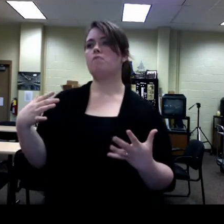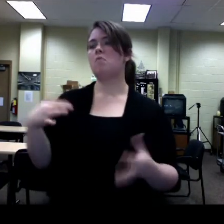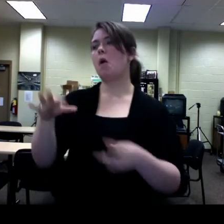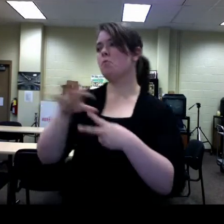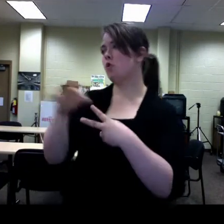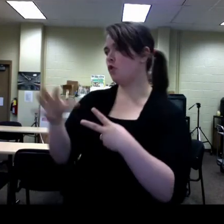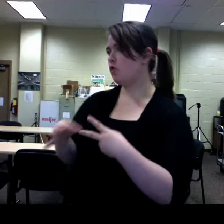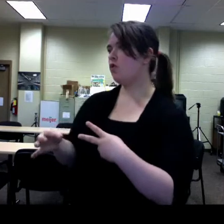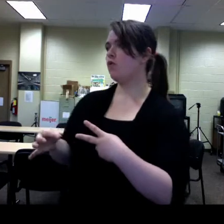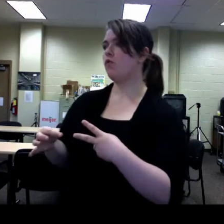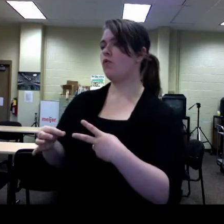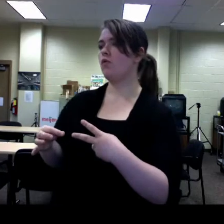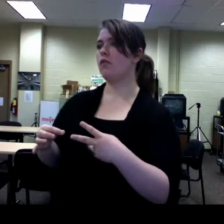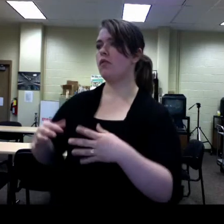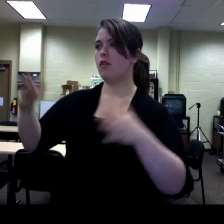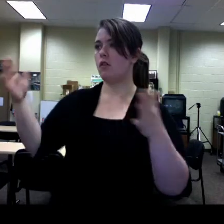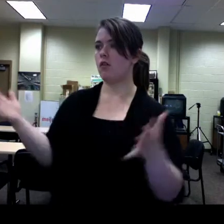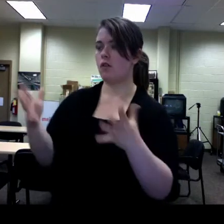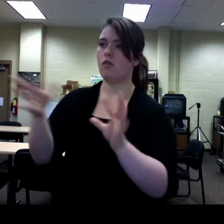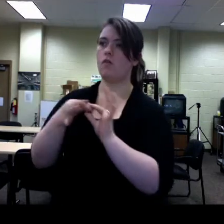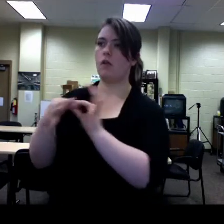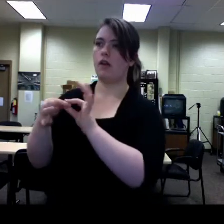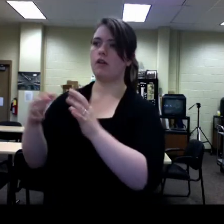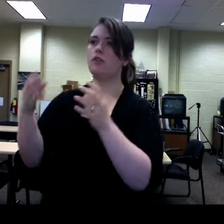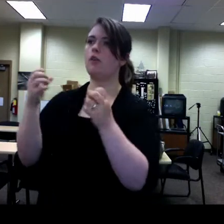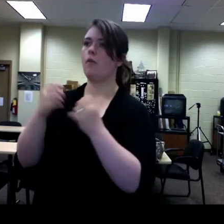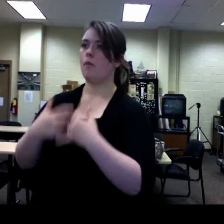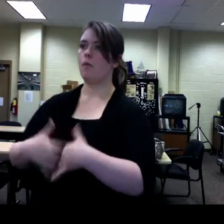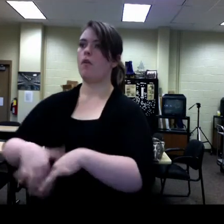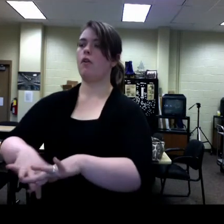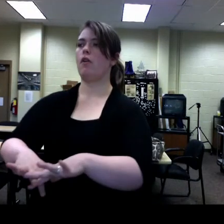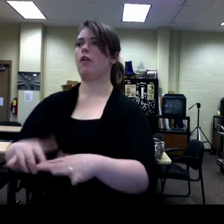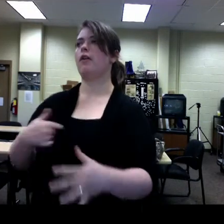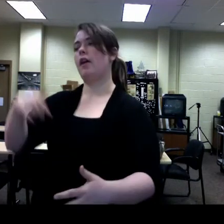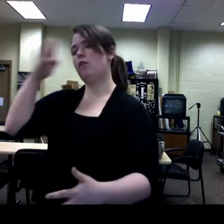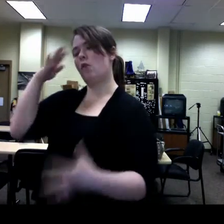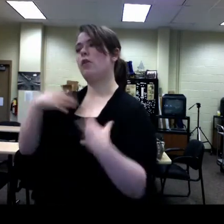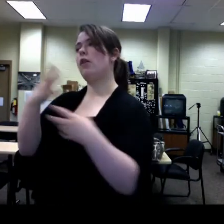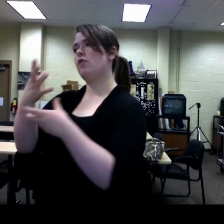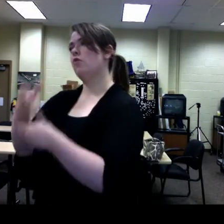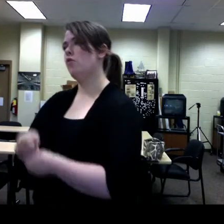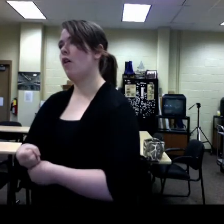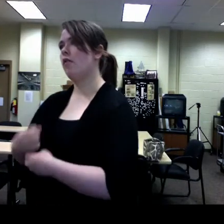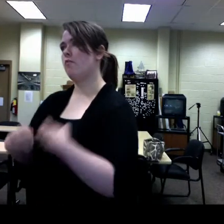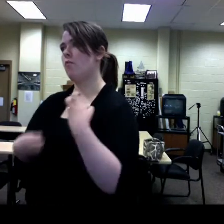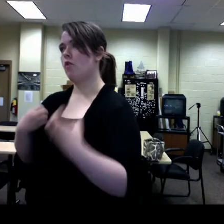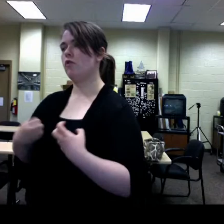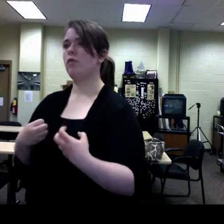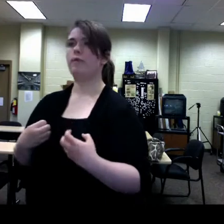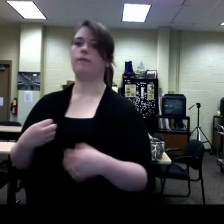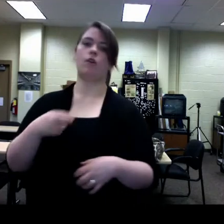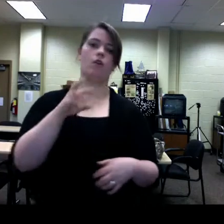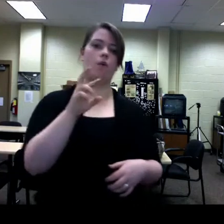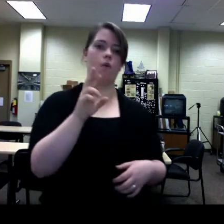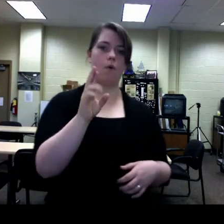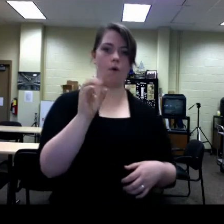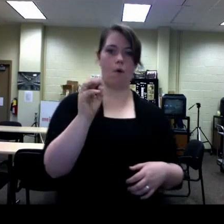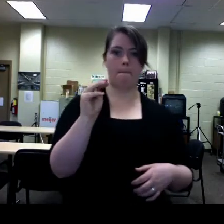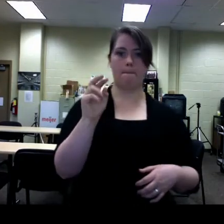I can trust them emotionally. A romantic love is where you have intimacy and passion,